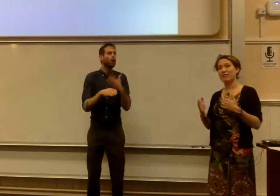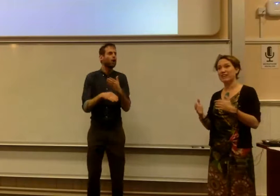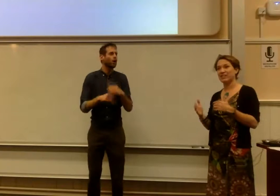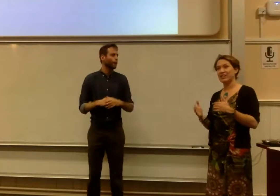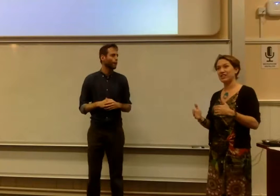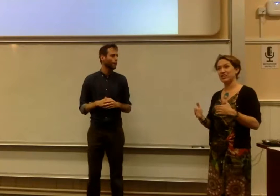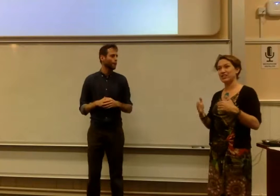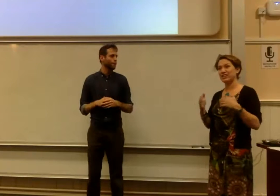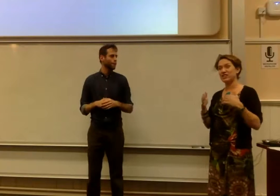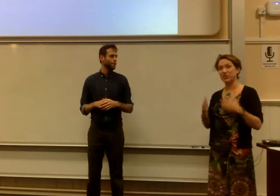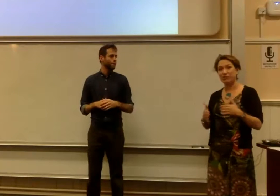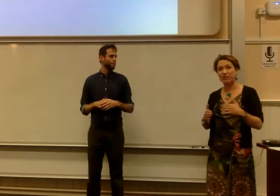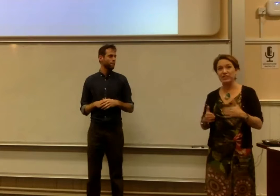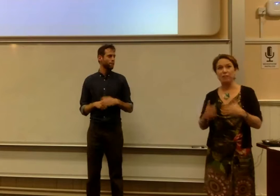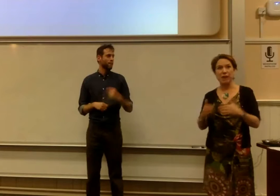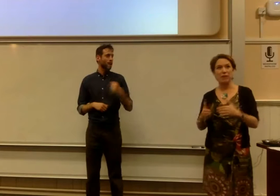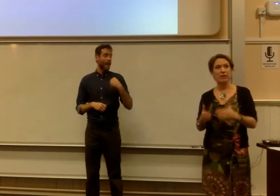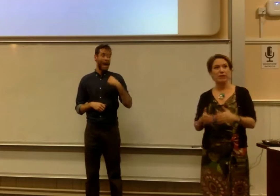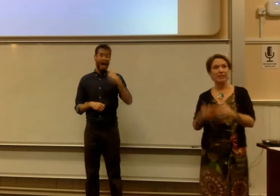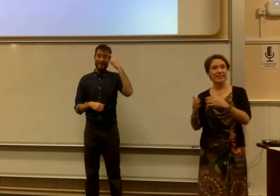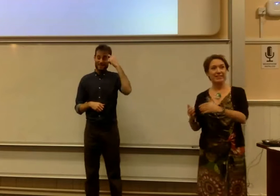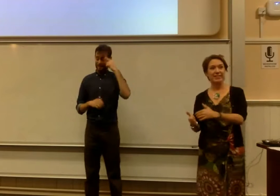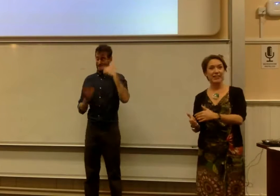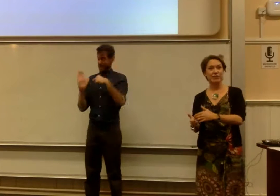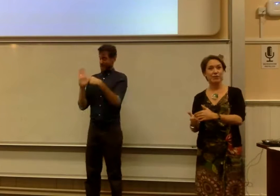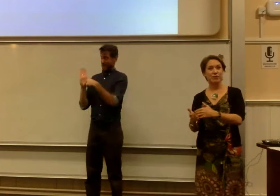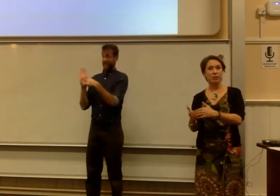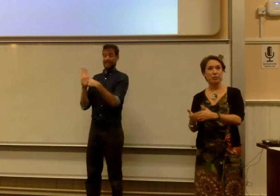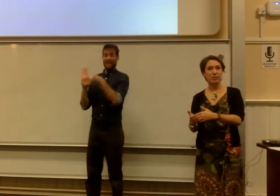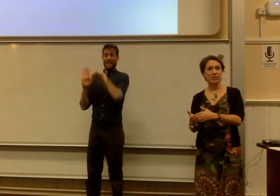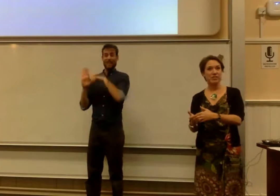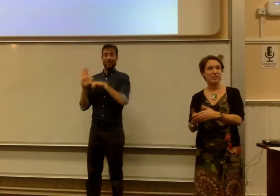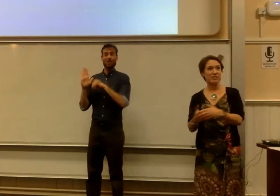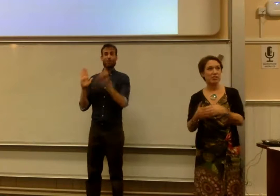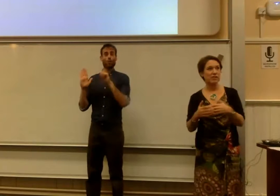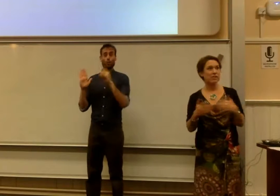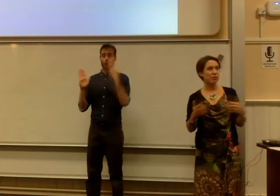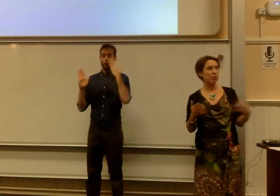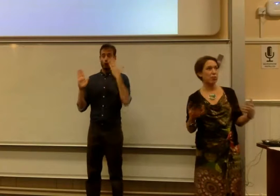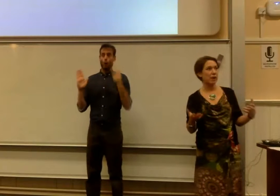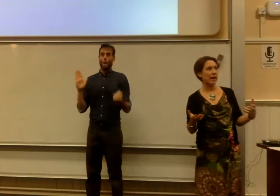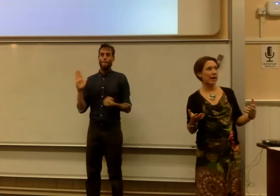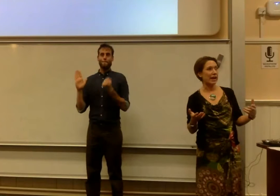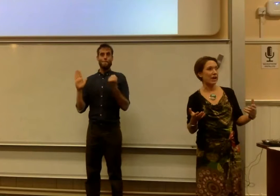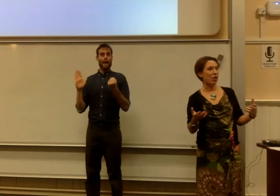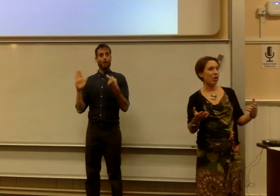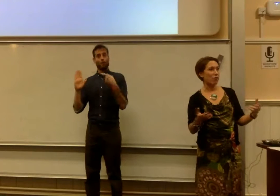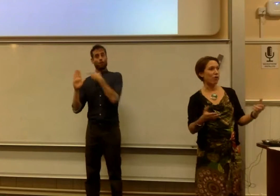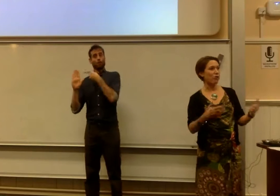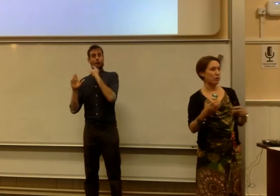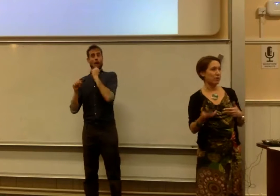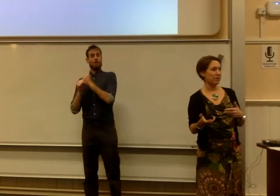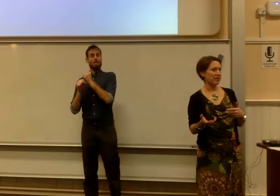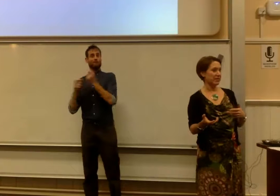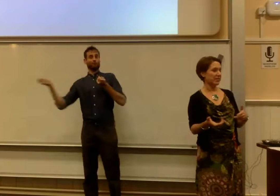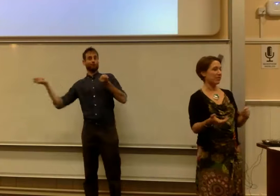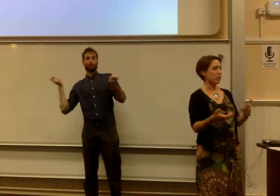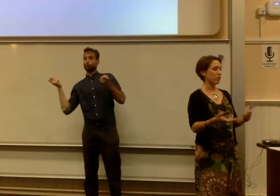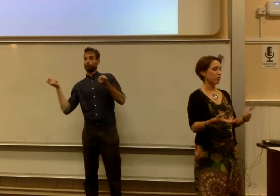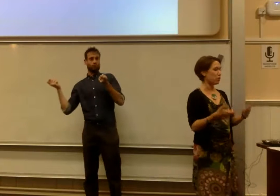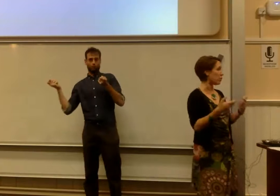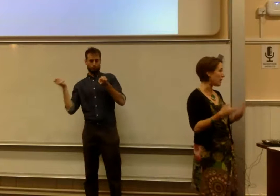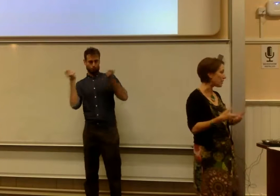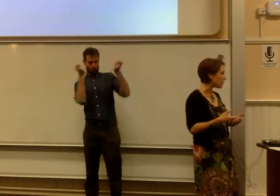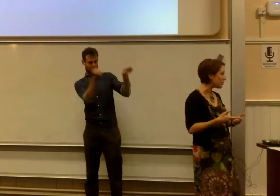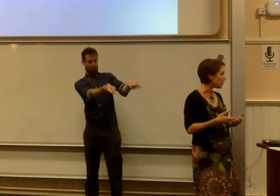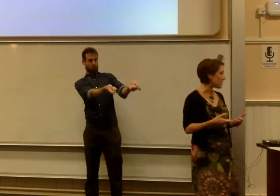significance of the legislation in shifting power into the deaf community. This is a really different way of doing business. It's